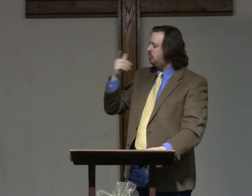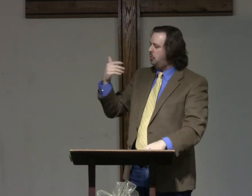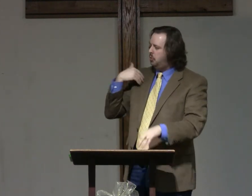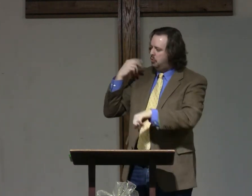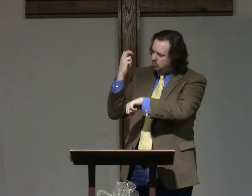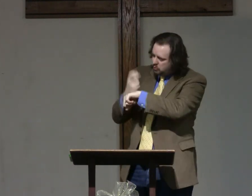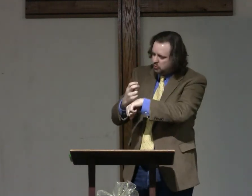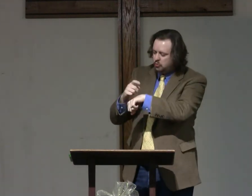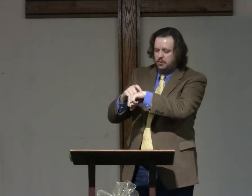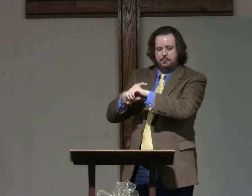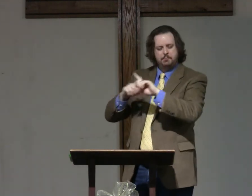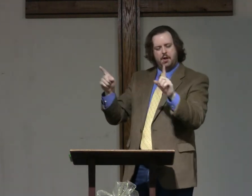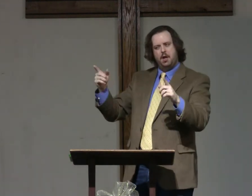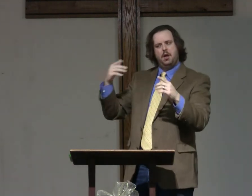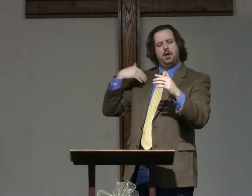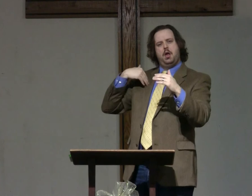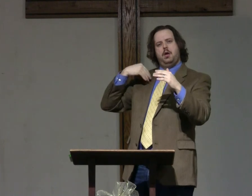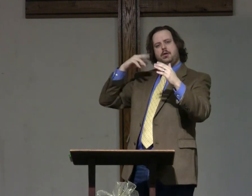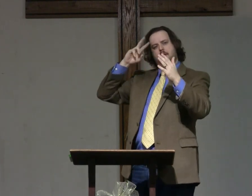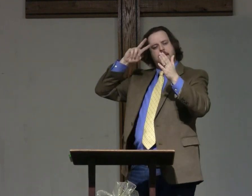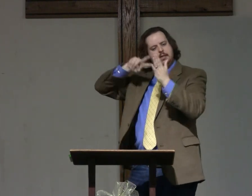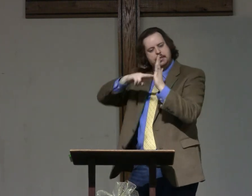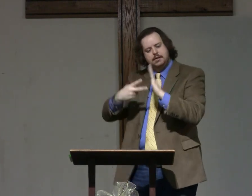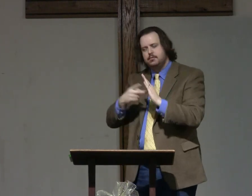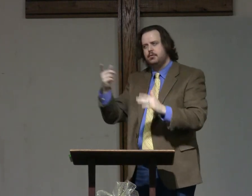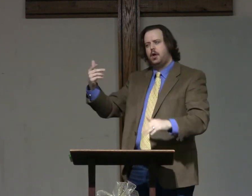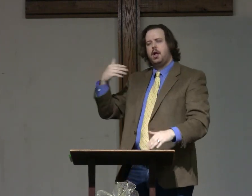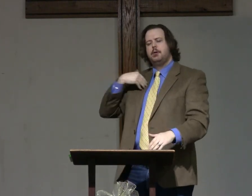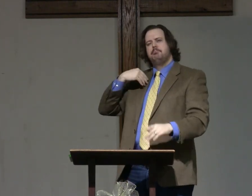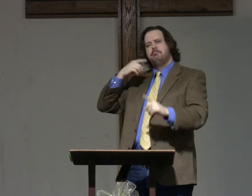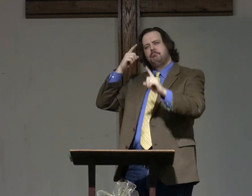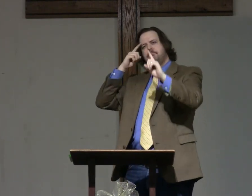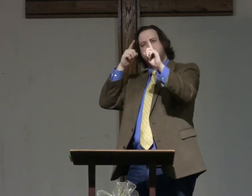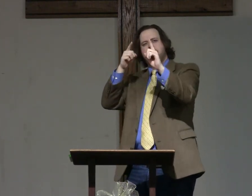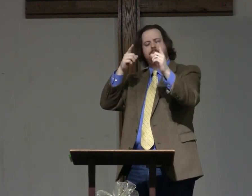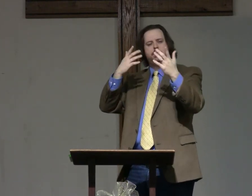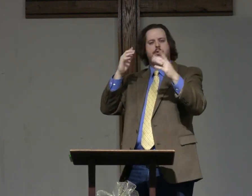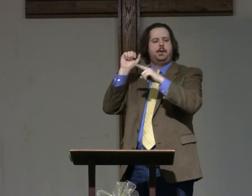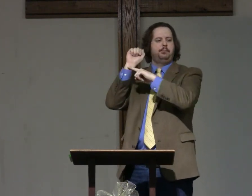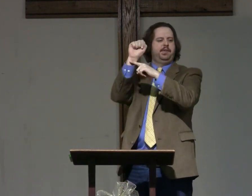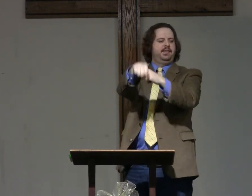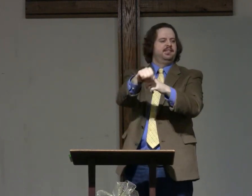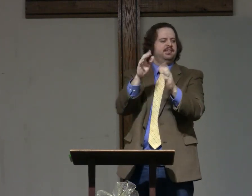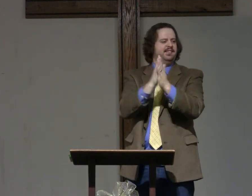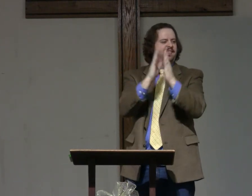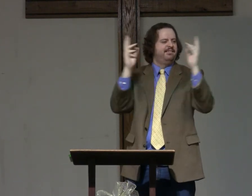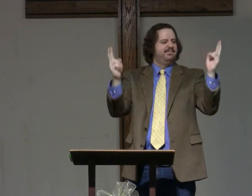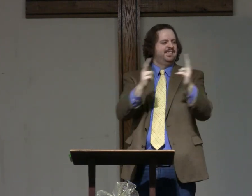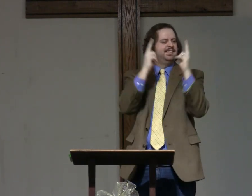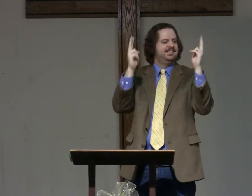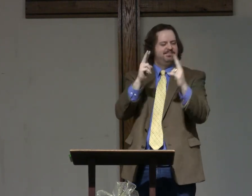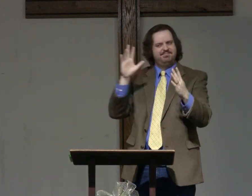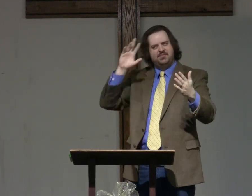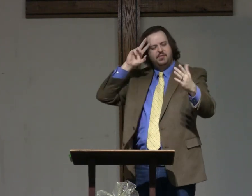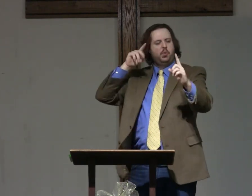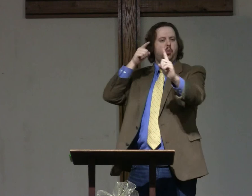As Jesus grew up, he had a hard time, but the purpose was so that he could